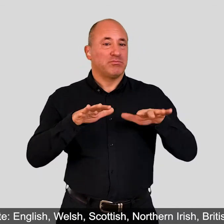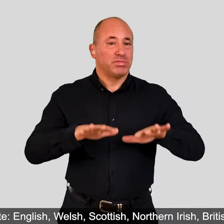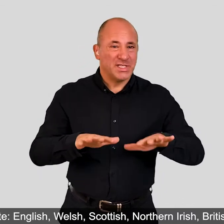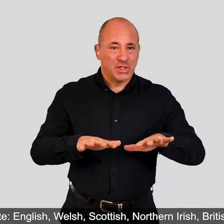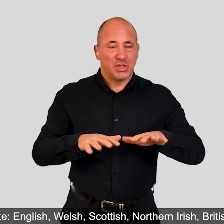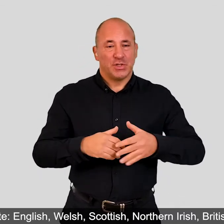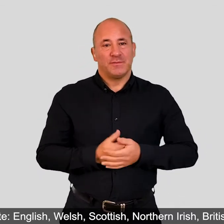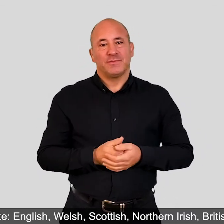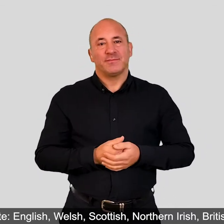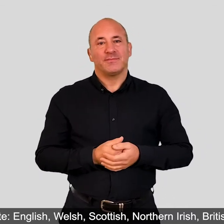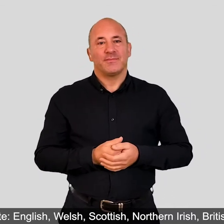Irish, British.